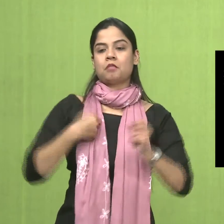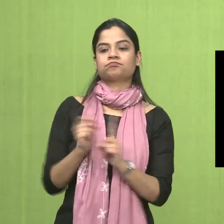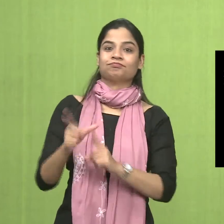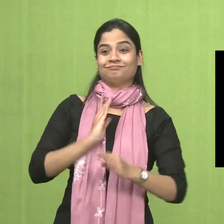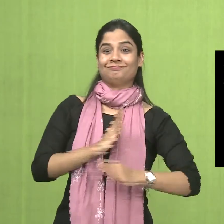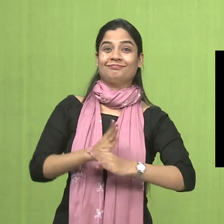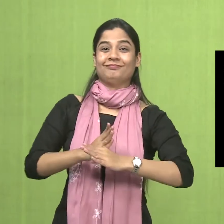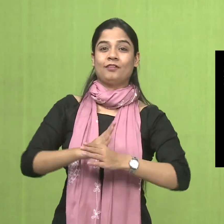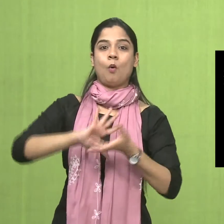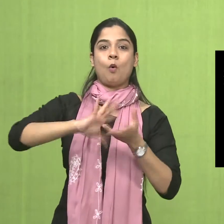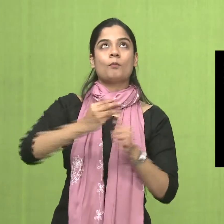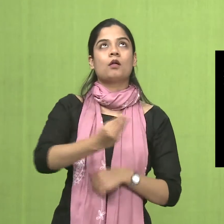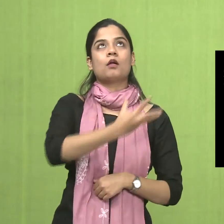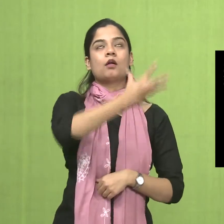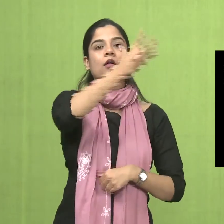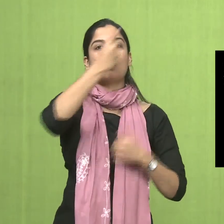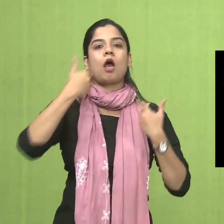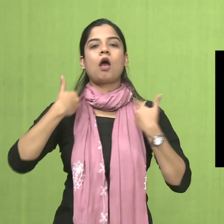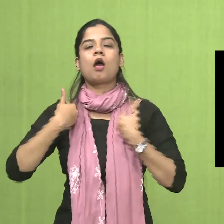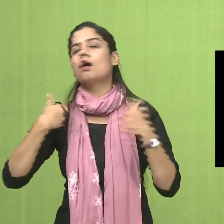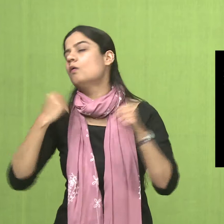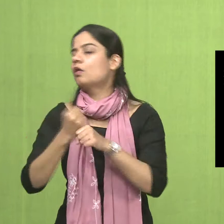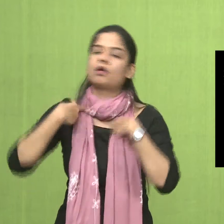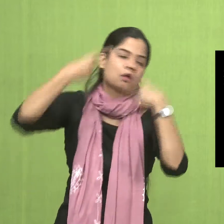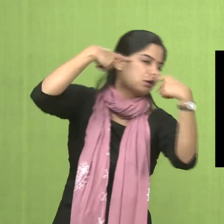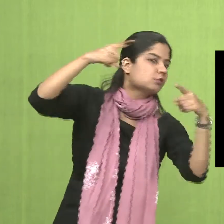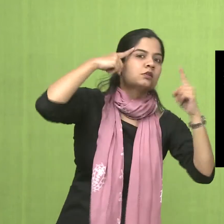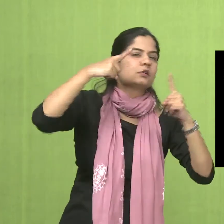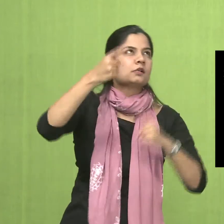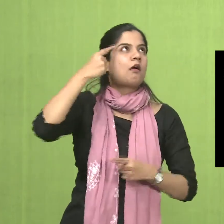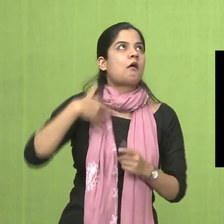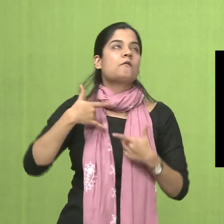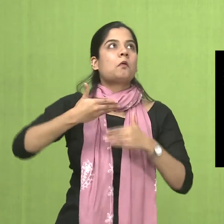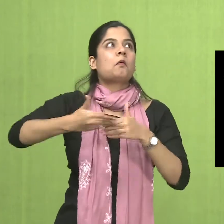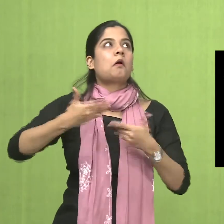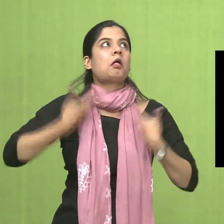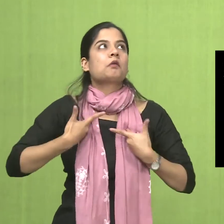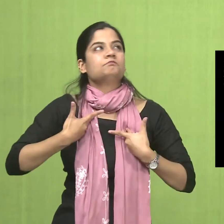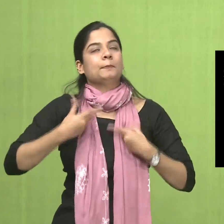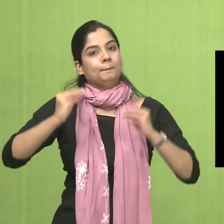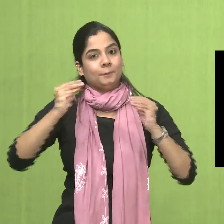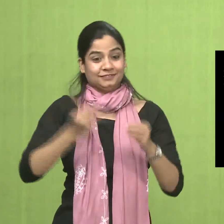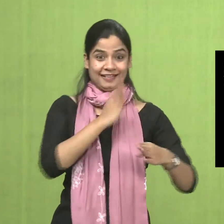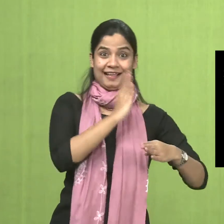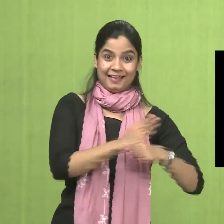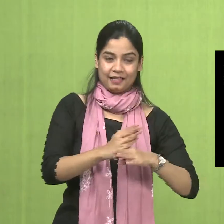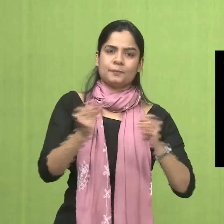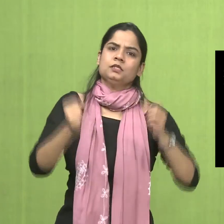the vegetables standing in the kitchen. Automatically an energy level will go down. We can avoid standing when some things can be done while sitting.